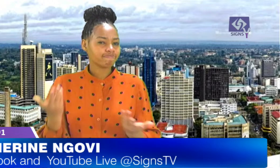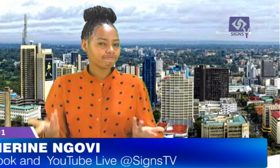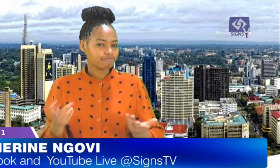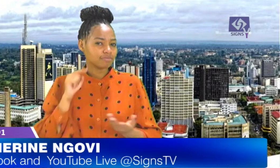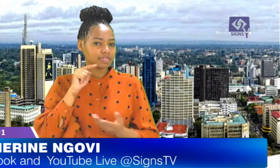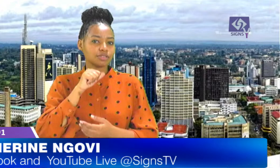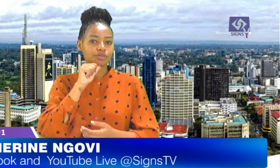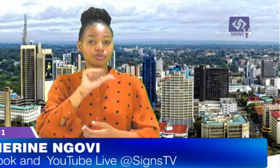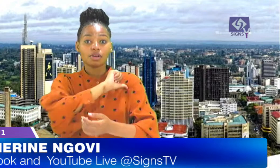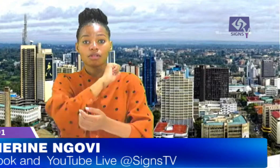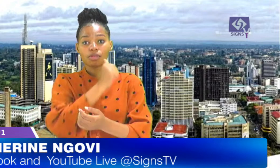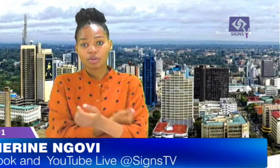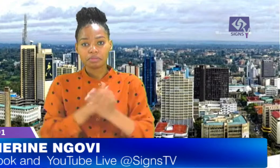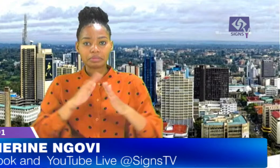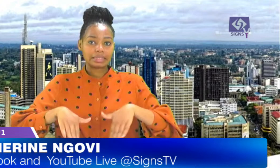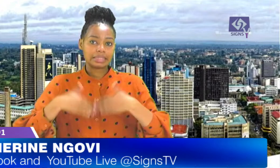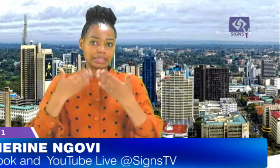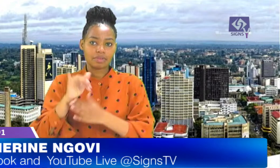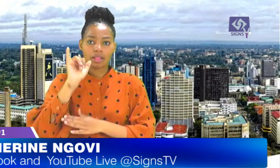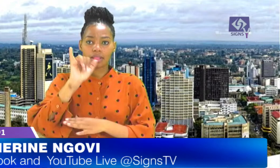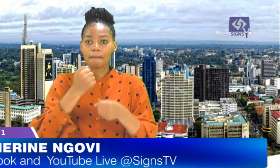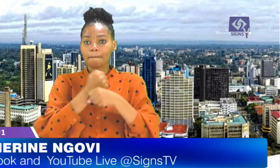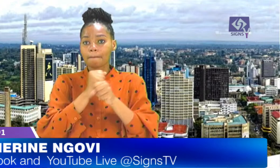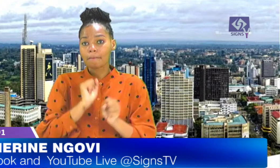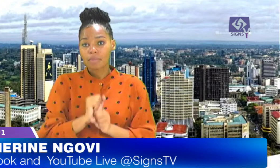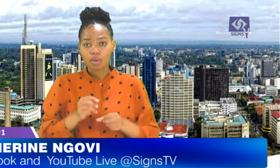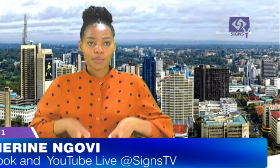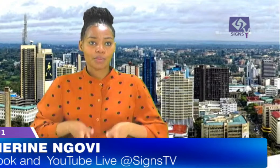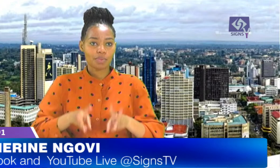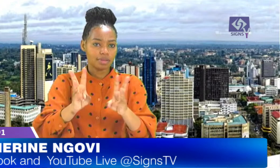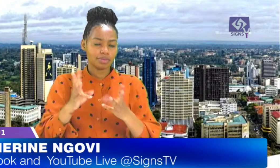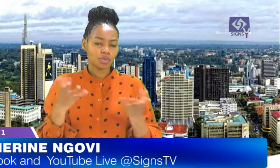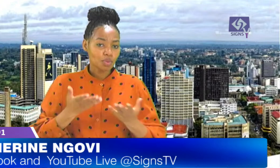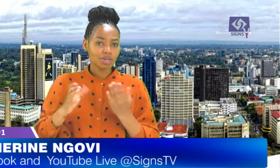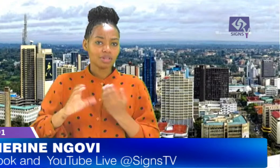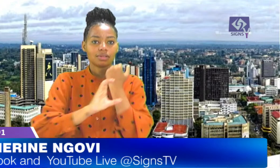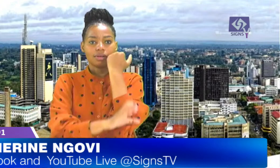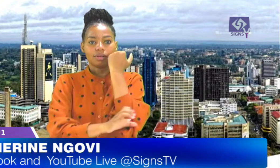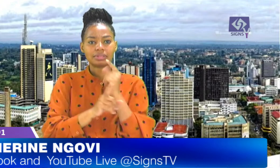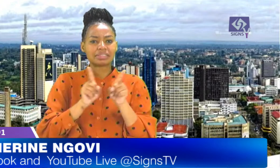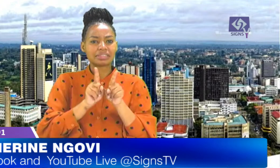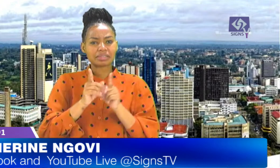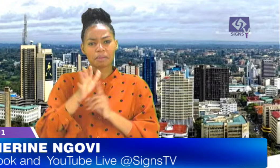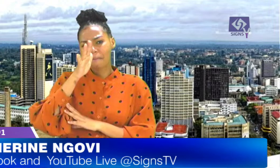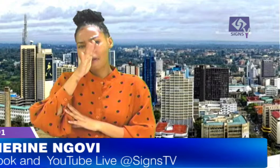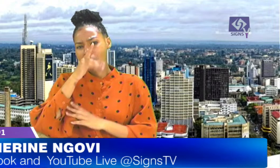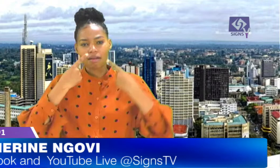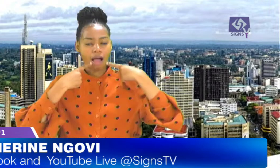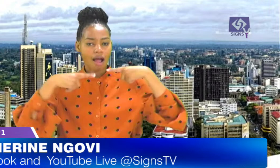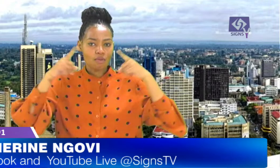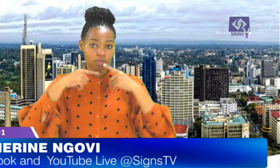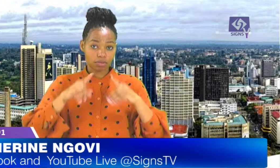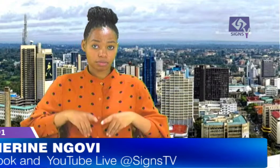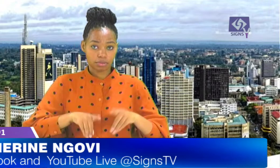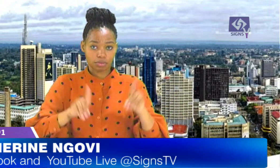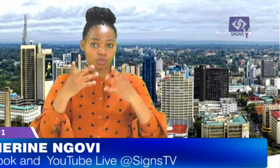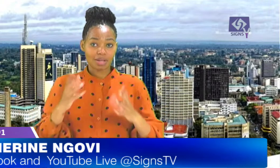According to Nganga, in the last week, they had flagged several consignments of unauthorized